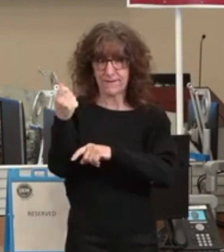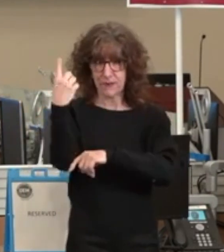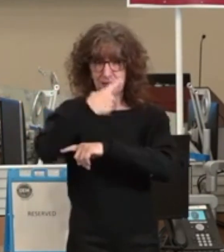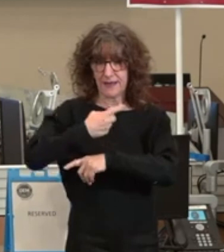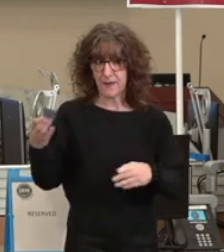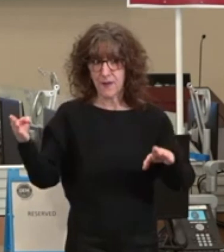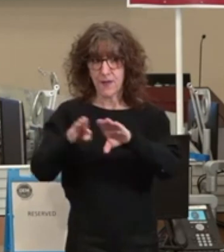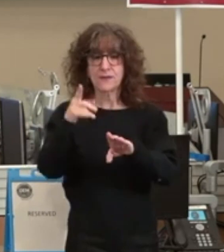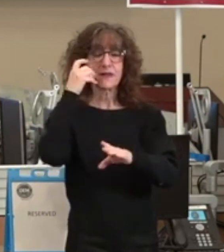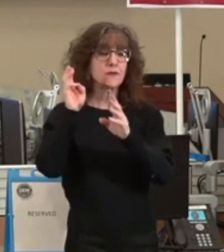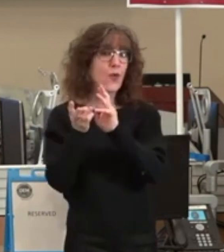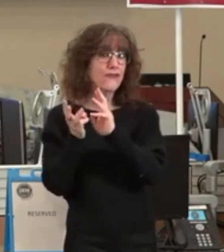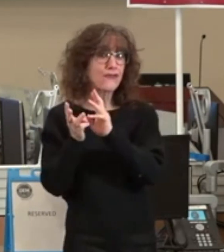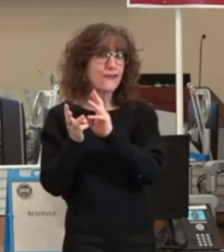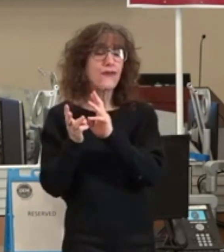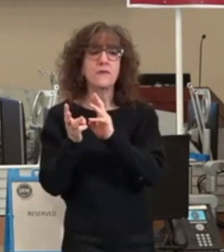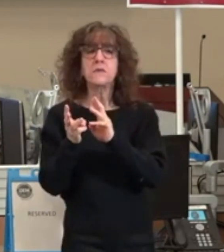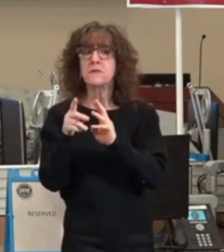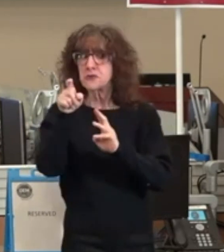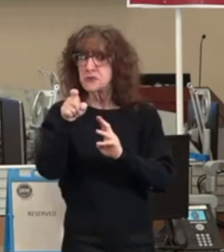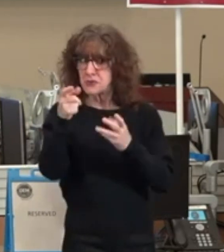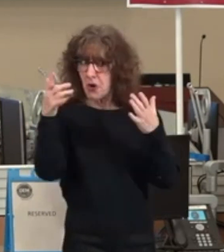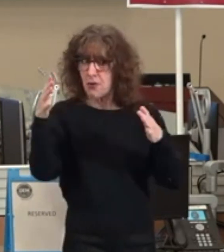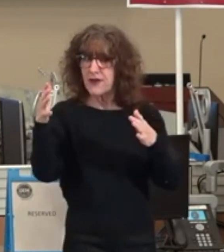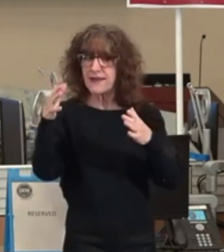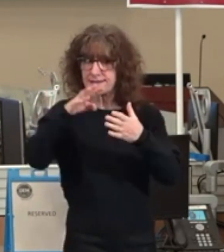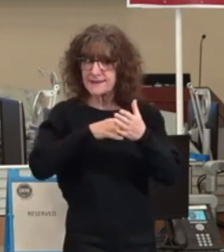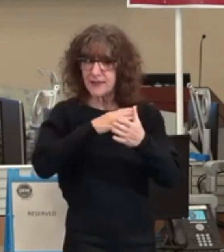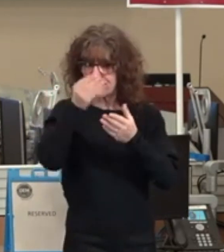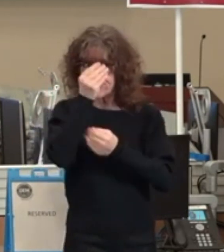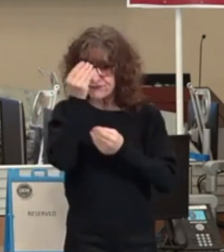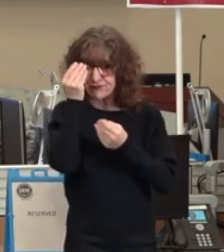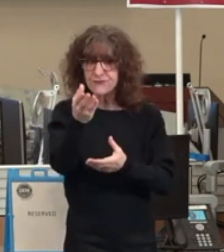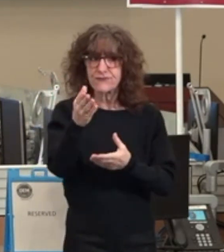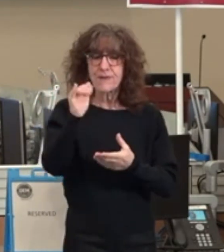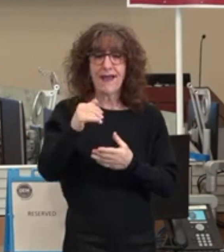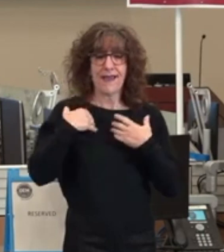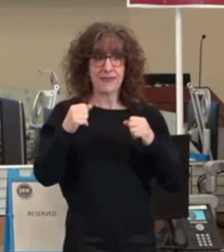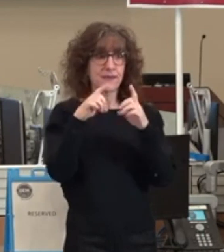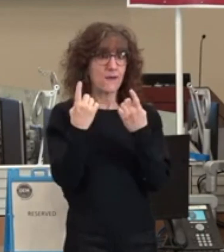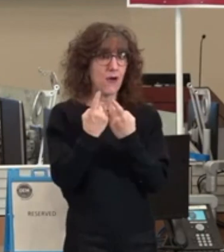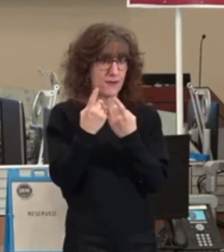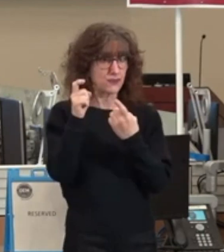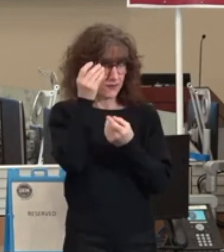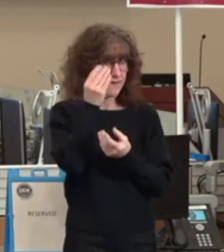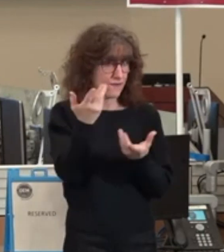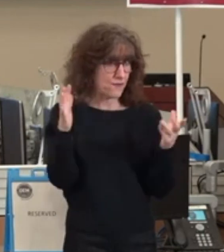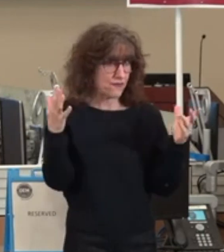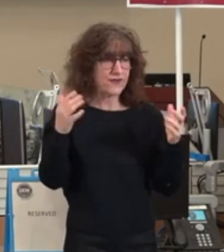days due to the weather should have already received their rescheduled appointments by our health department at this